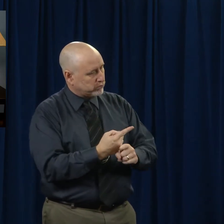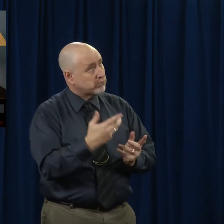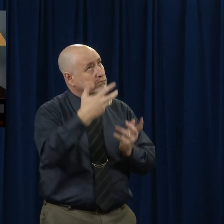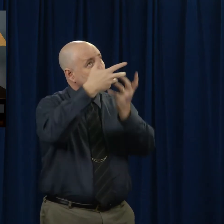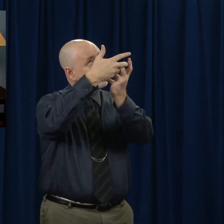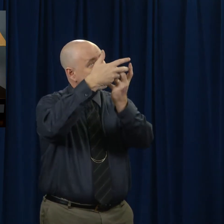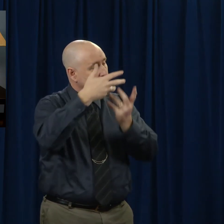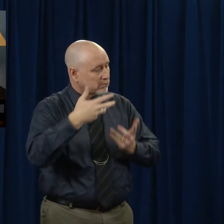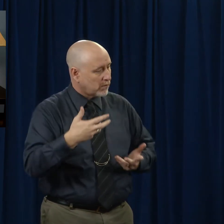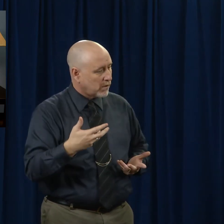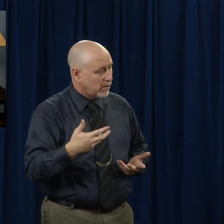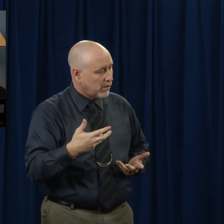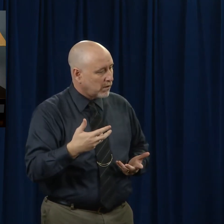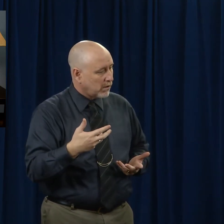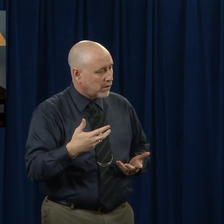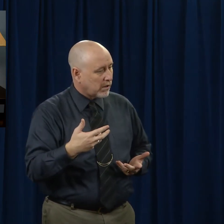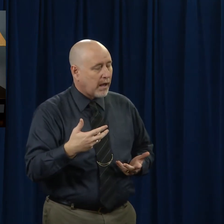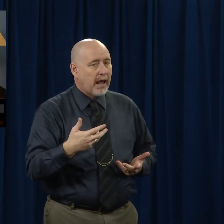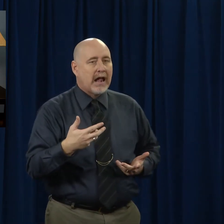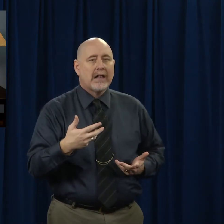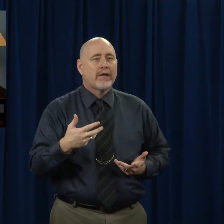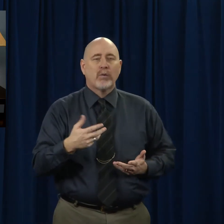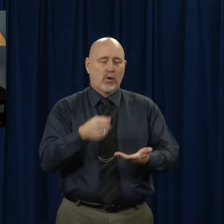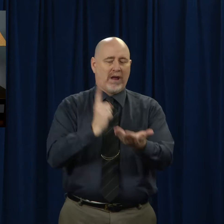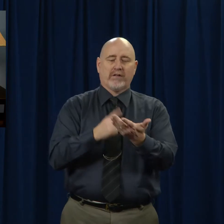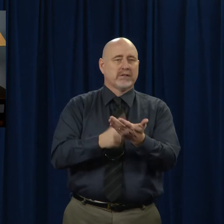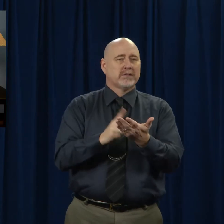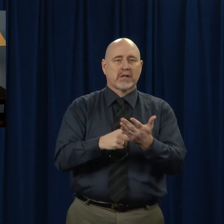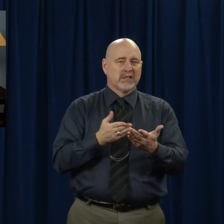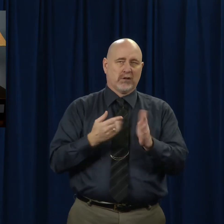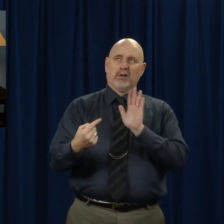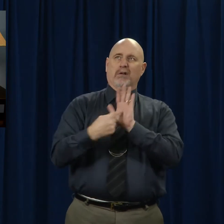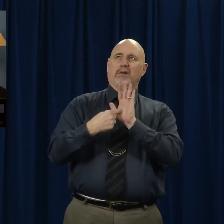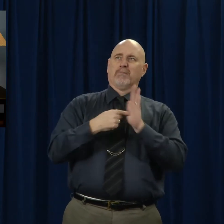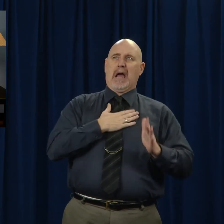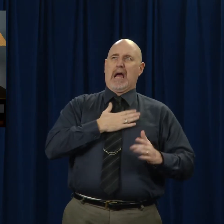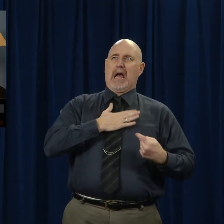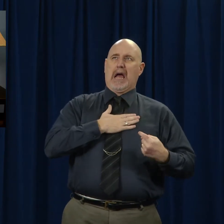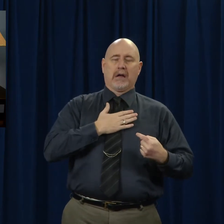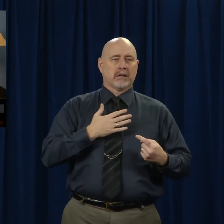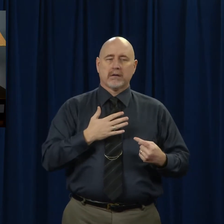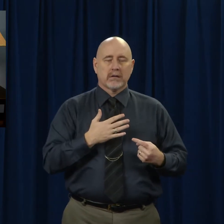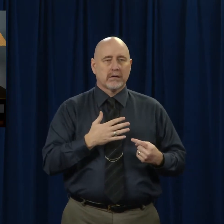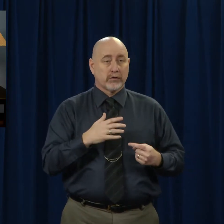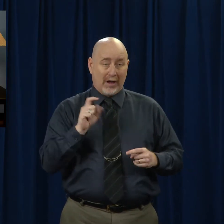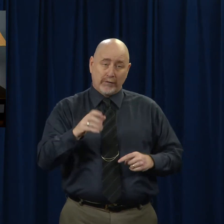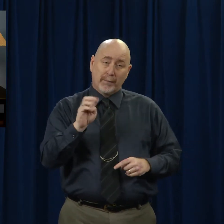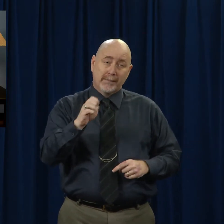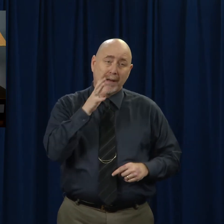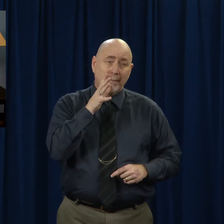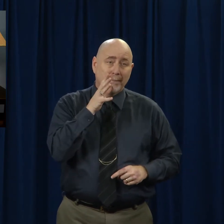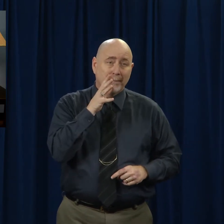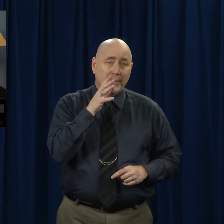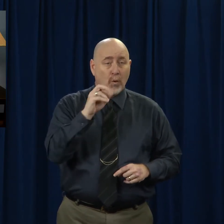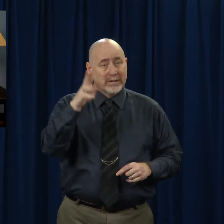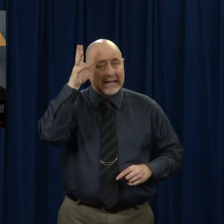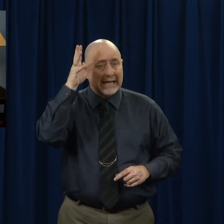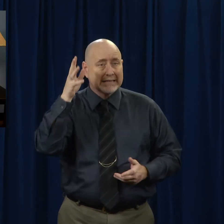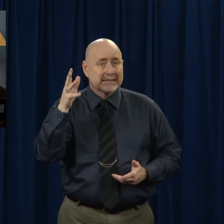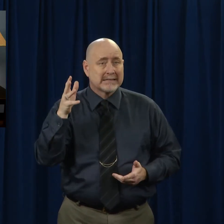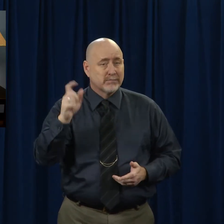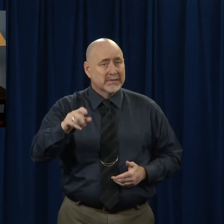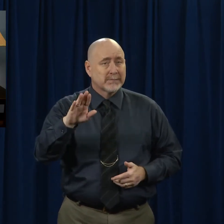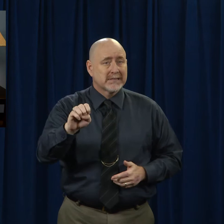and right. And then we get away from this entitlement thing, because you've got to be the mama. You've got to be the